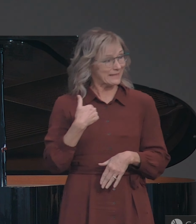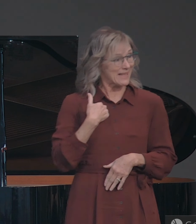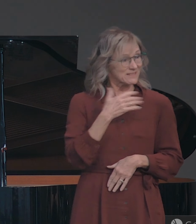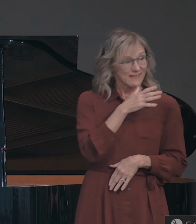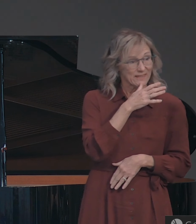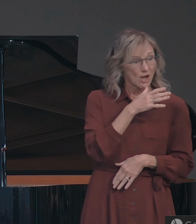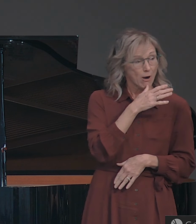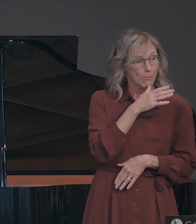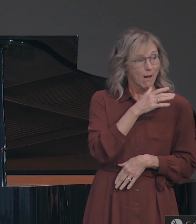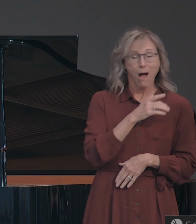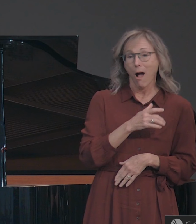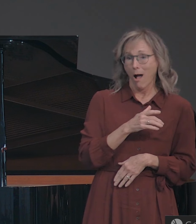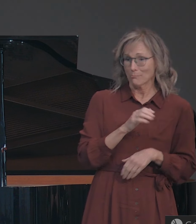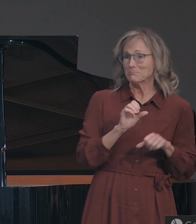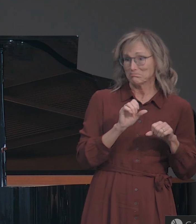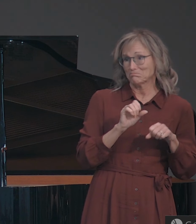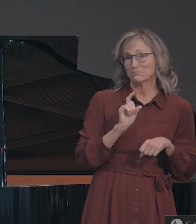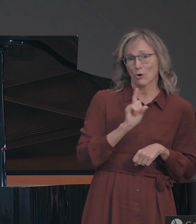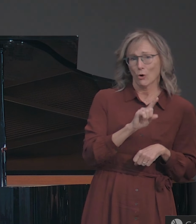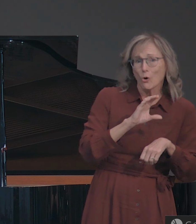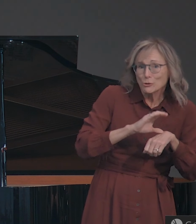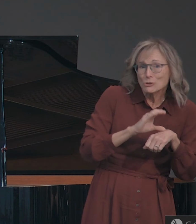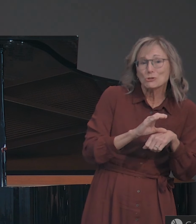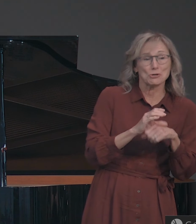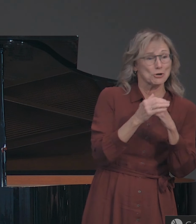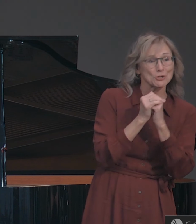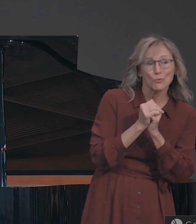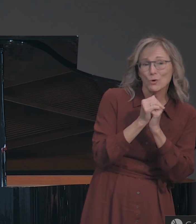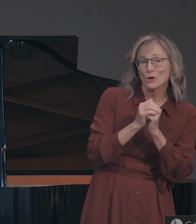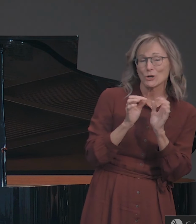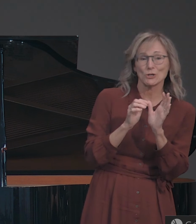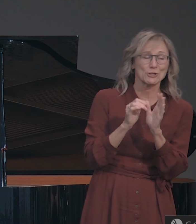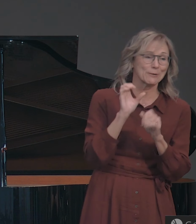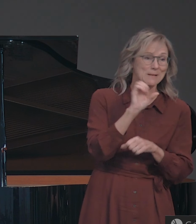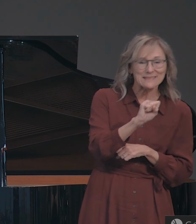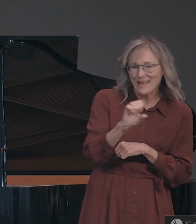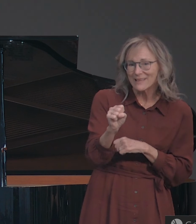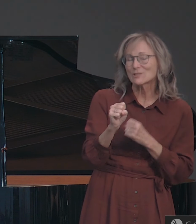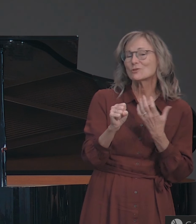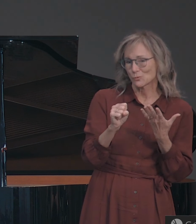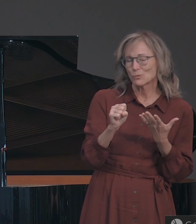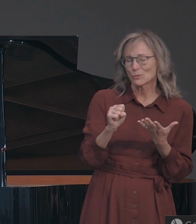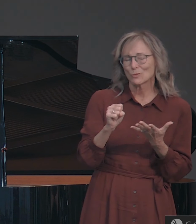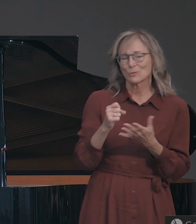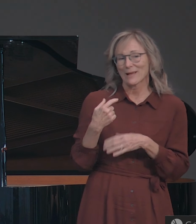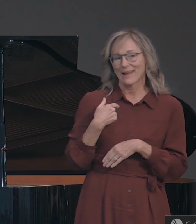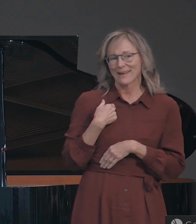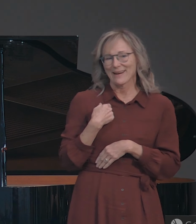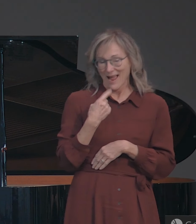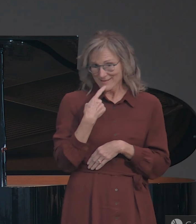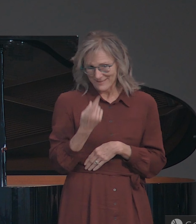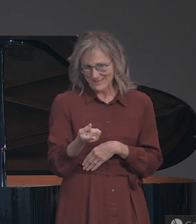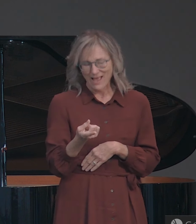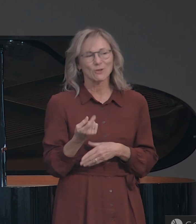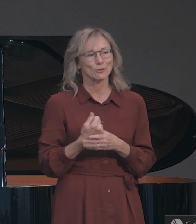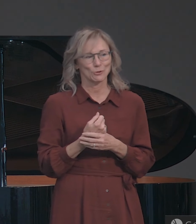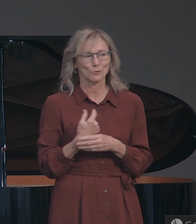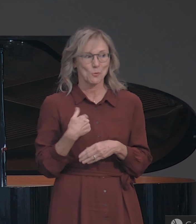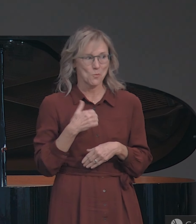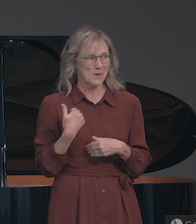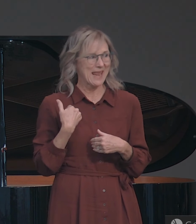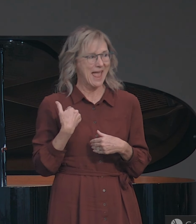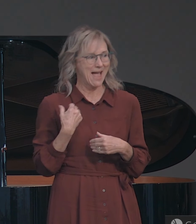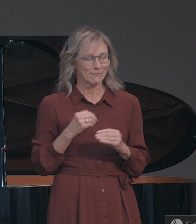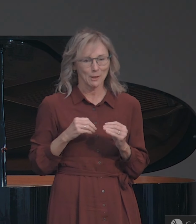able to worship and attend Bible class on Sunday morning. And I can tell you, there is a growing number